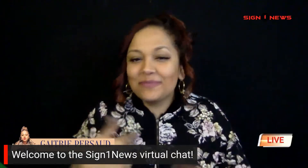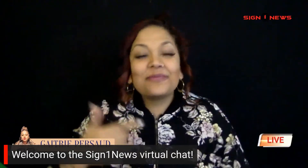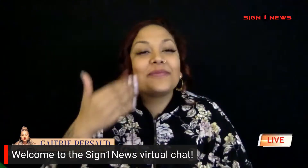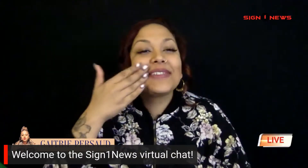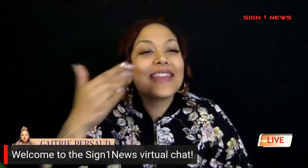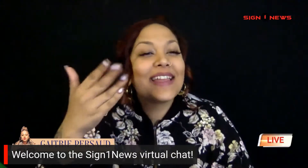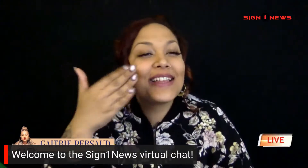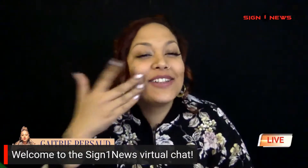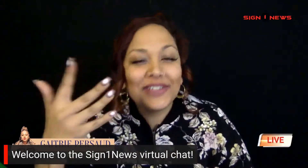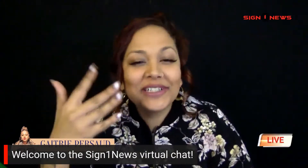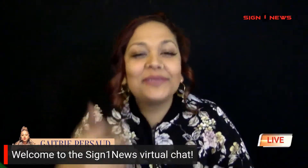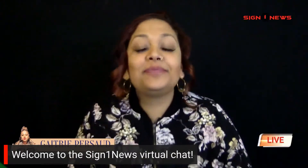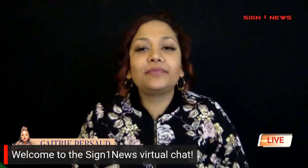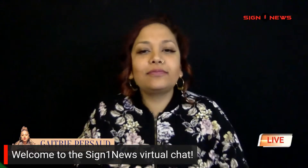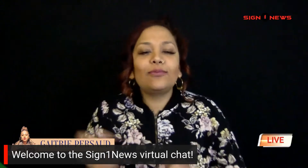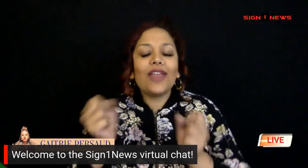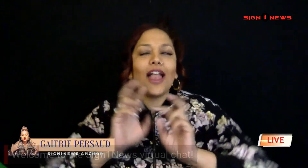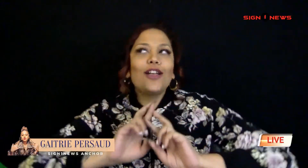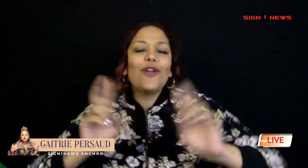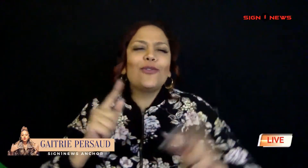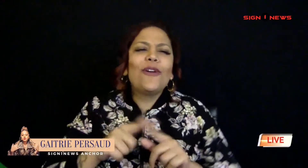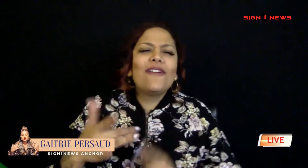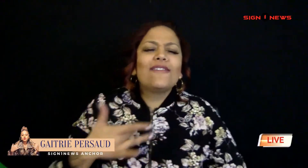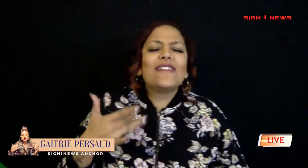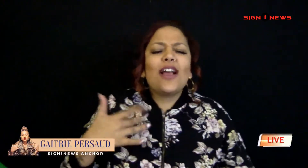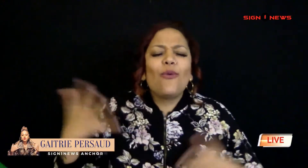I'm Sign1News anchor Gatry Persaud.